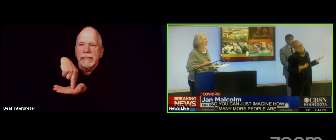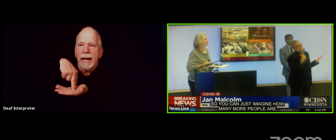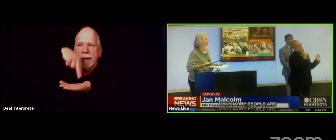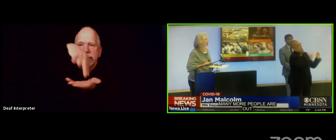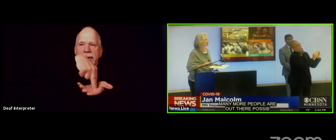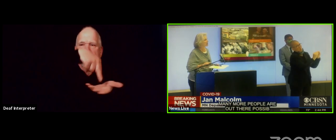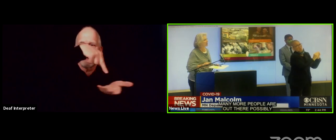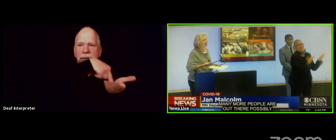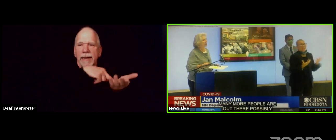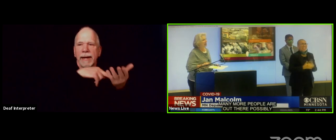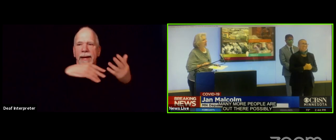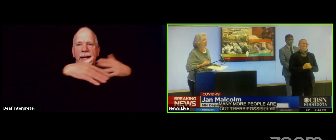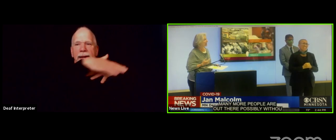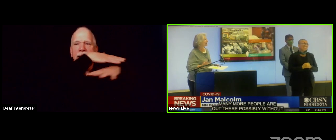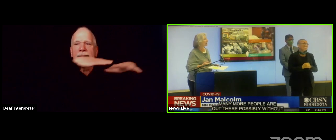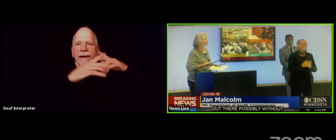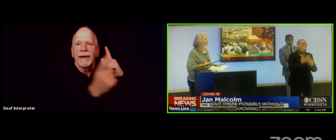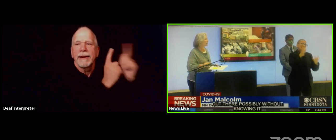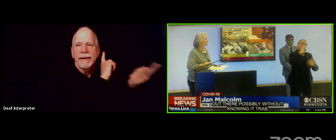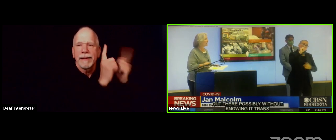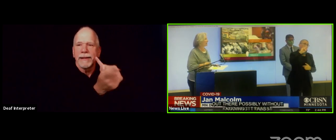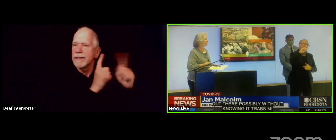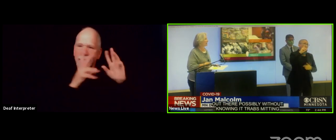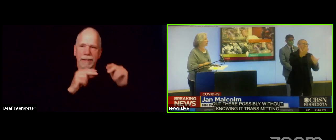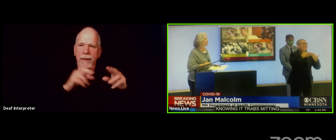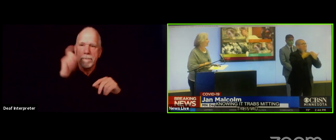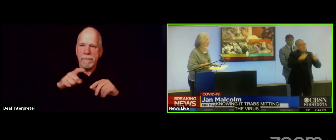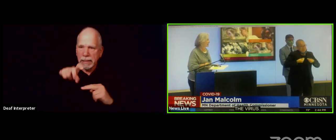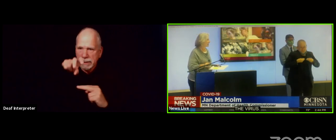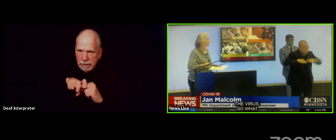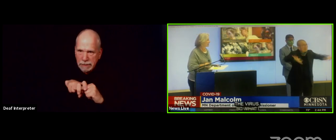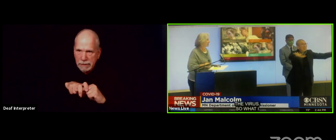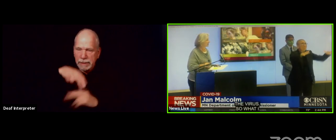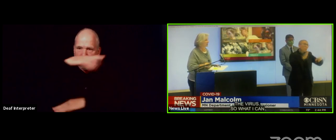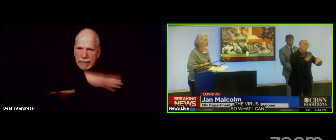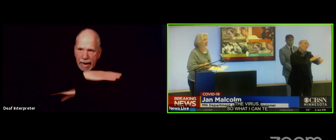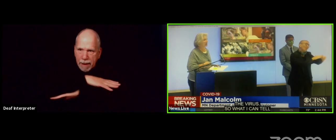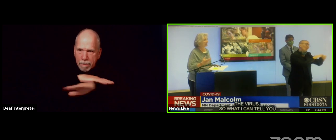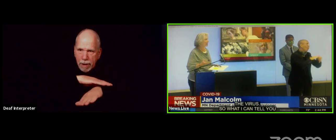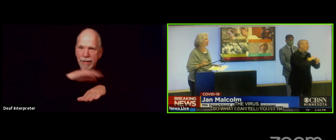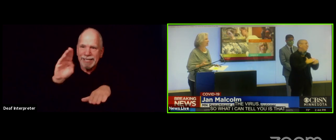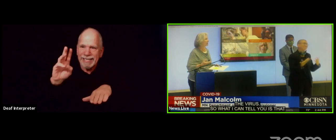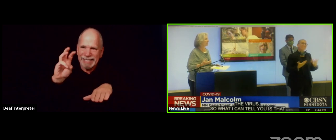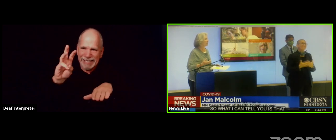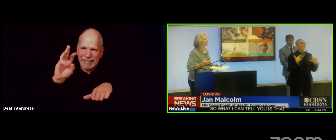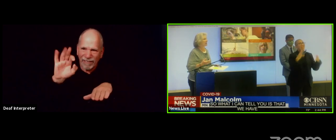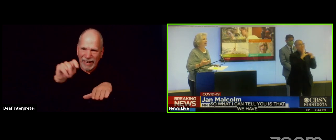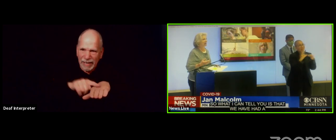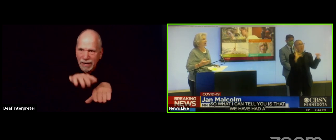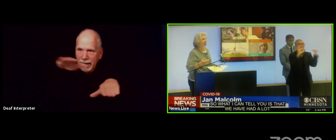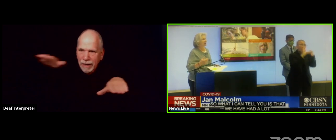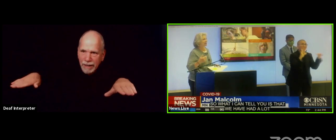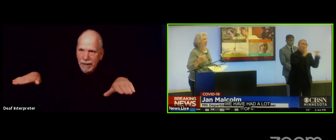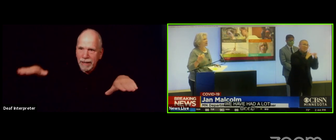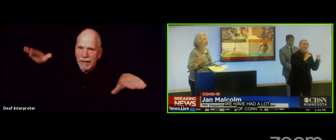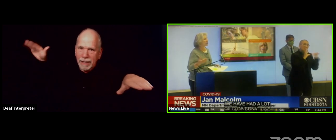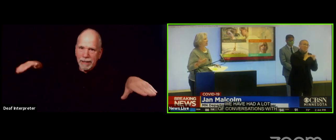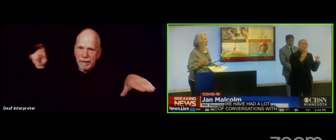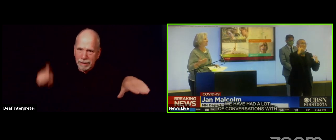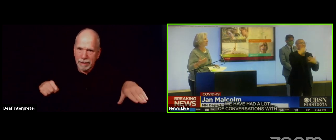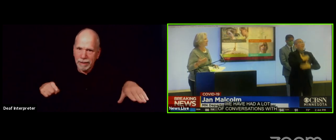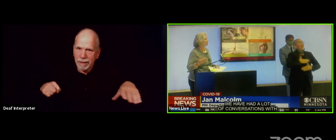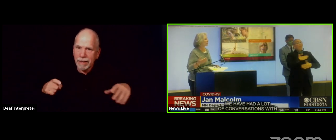transmitting the virus. So what I can tell you is that we have had a lot of conversations with the hospitality industry about